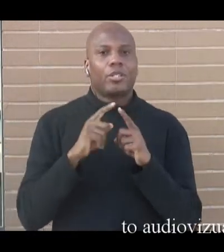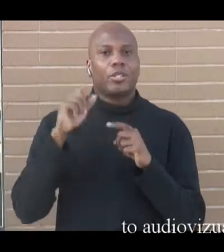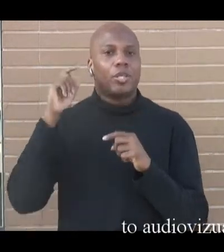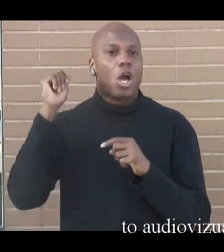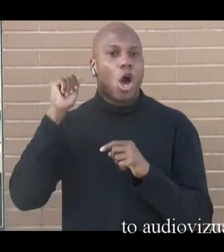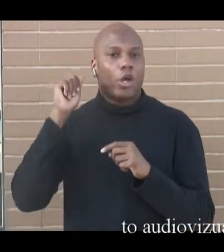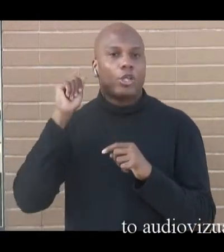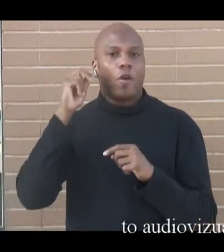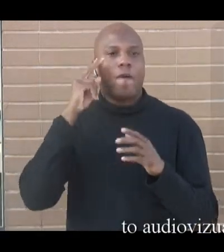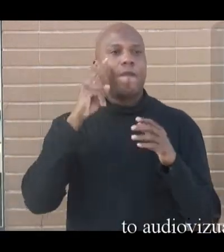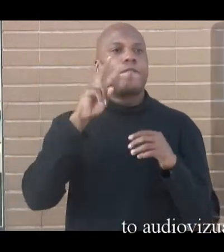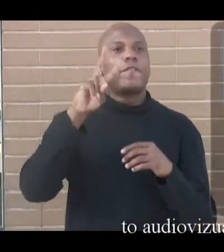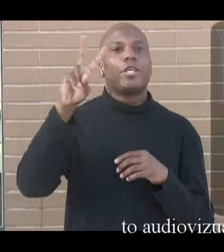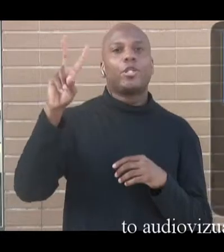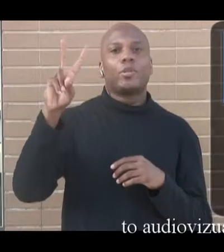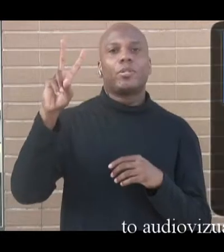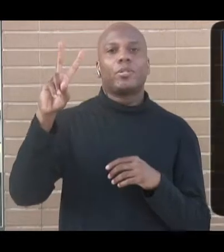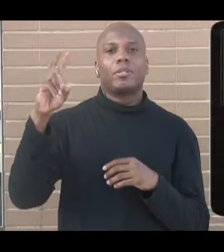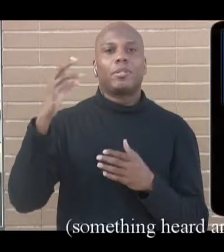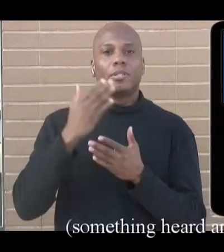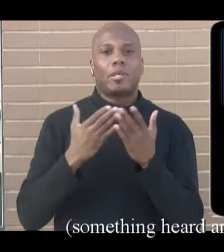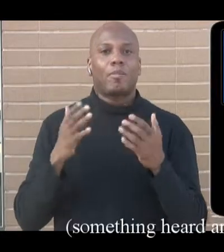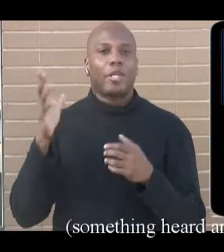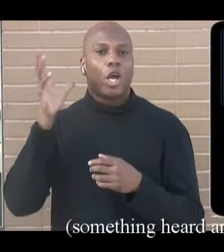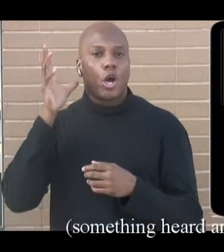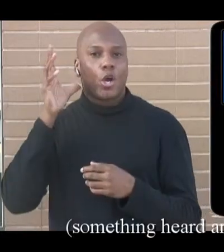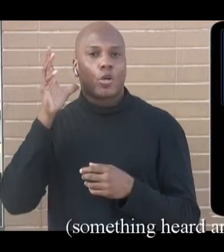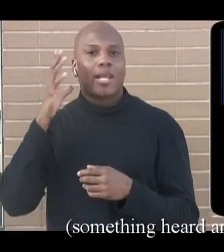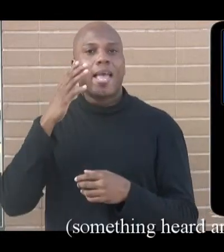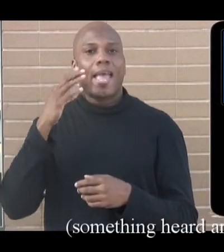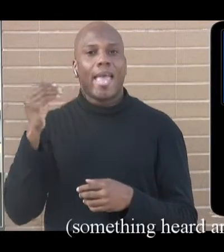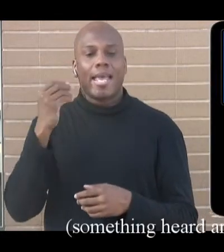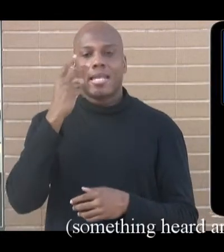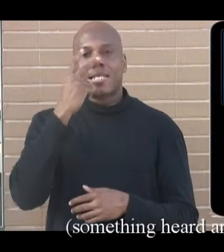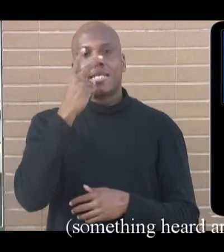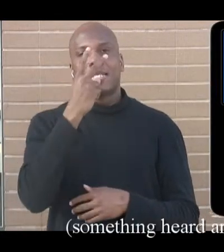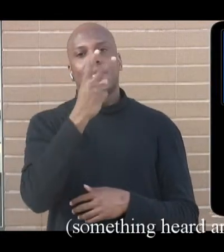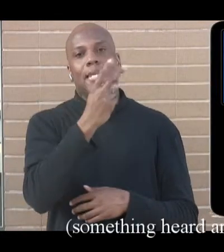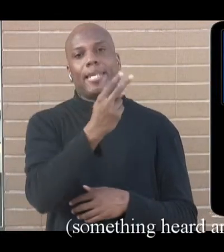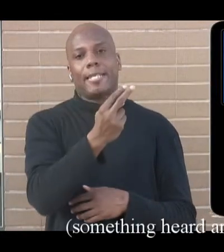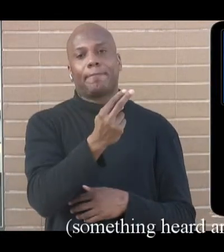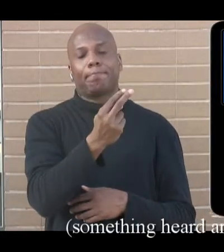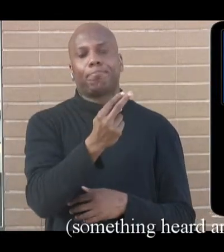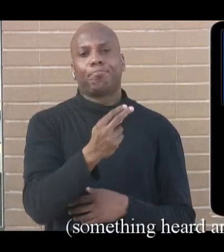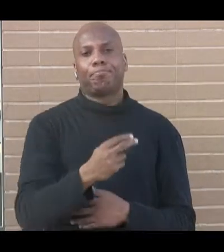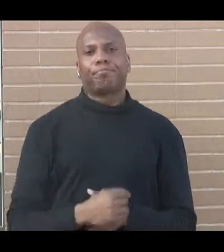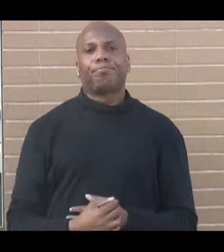to audio visual, something heard and seen.